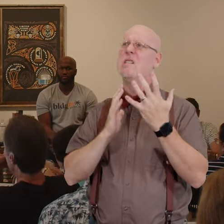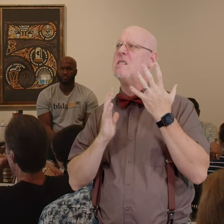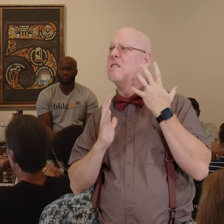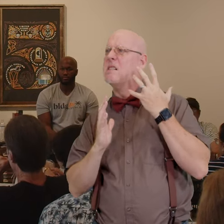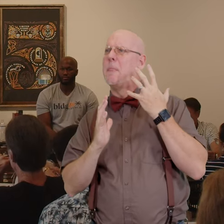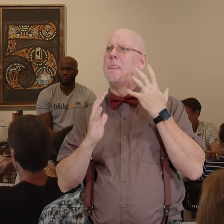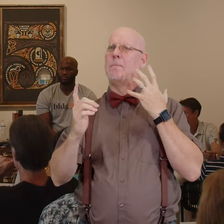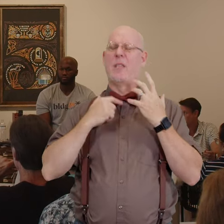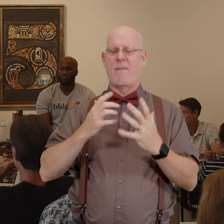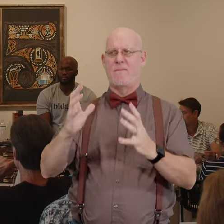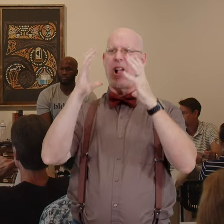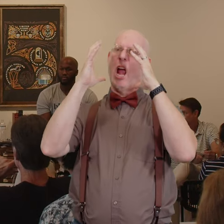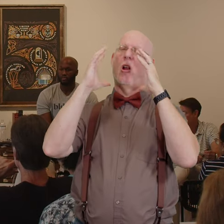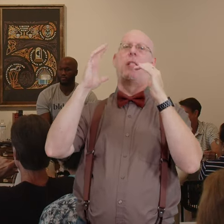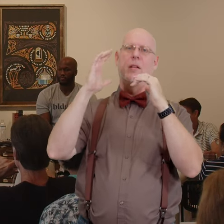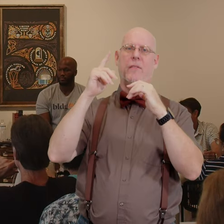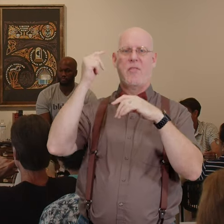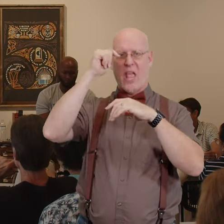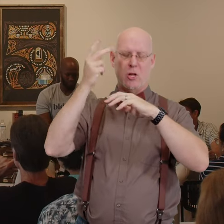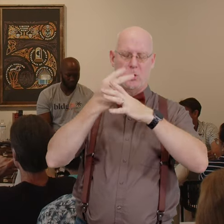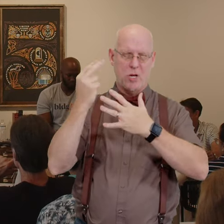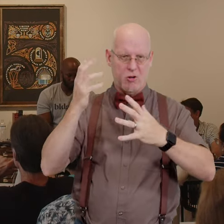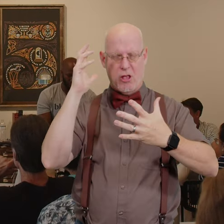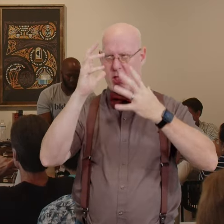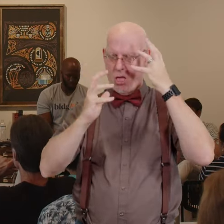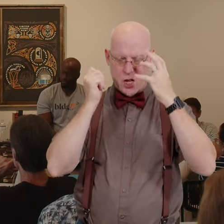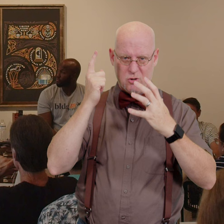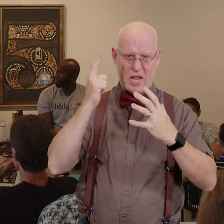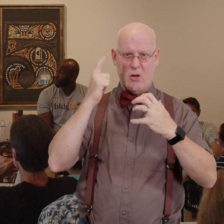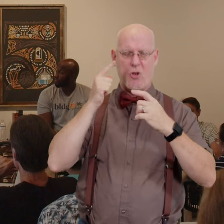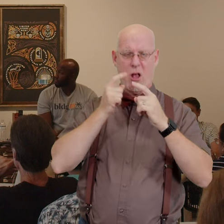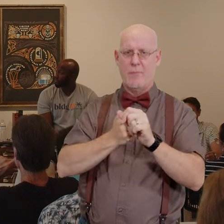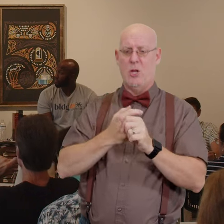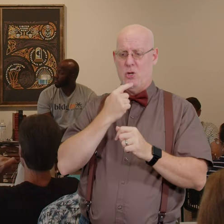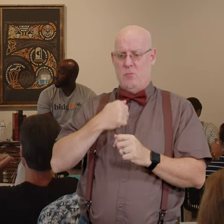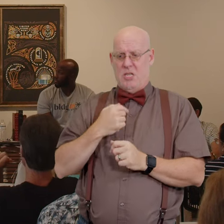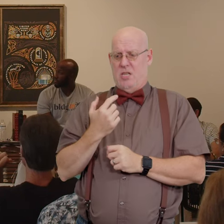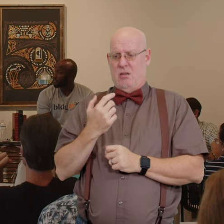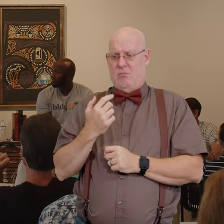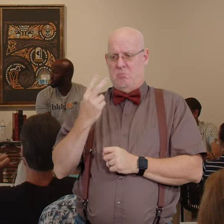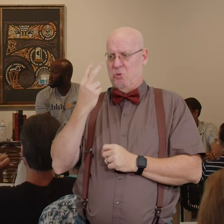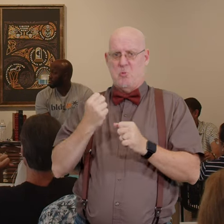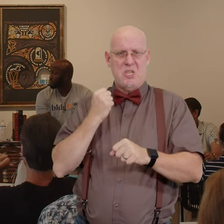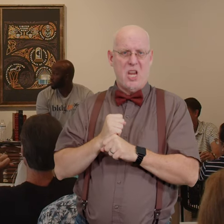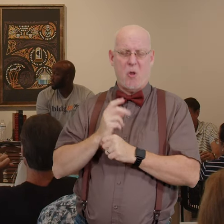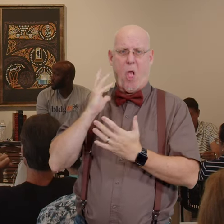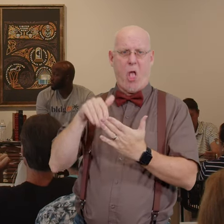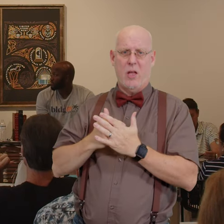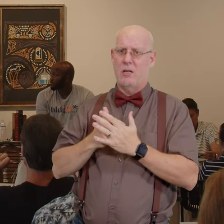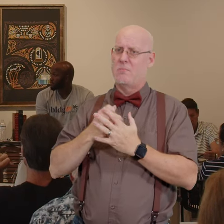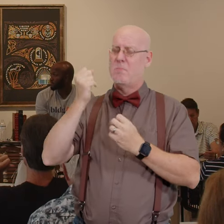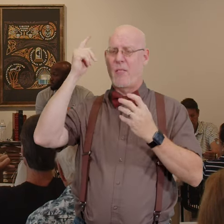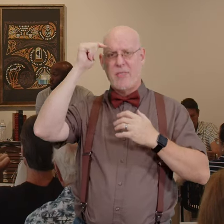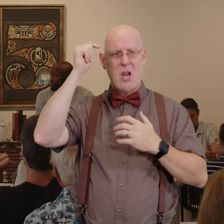confusing. Like I've been hit with a fire hydrant of theology over the last 2 weeks. Like I'm trying to wrap my mind around this. It's gonna be a pursuit. Like it took me a couple years, like with all this stuff.